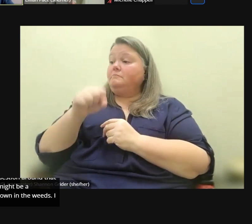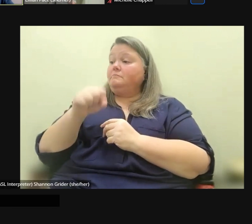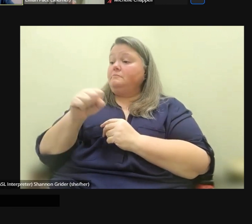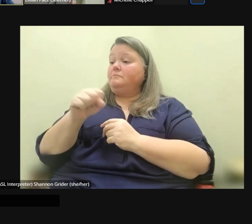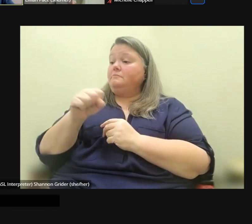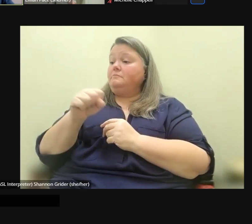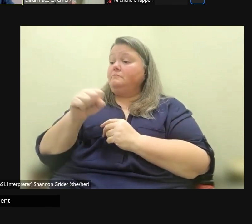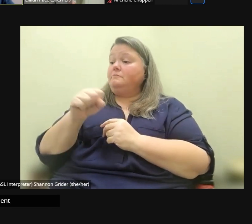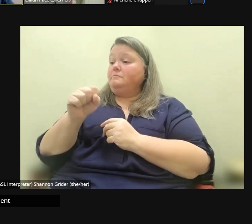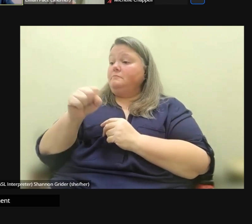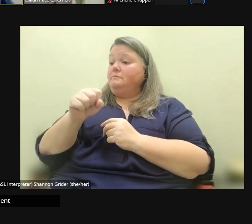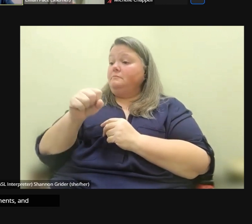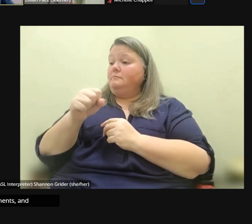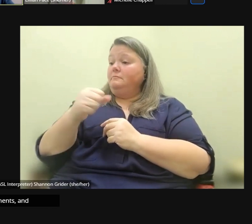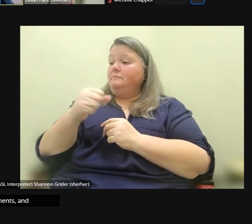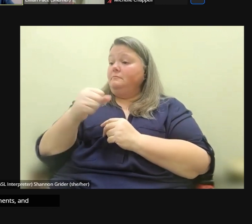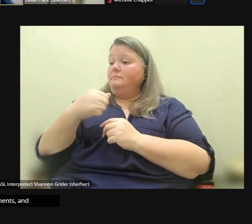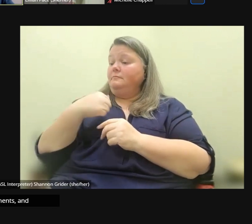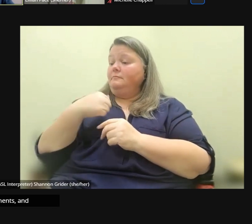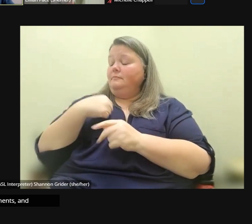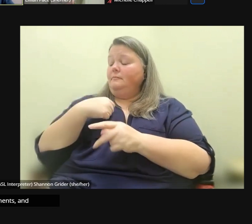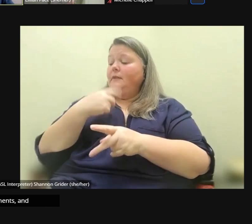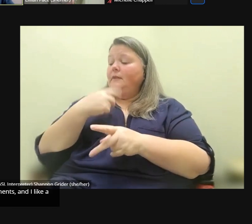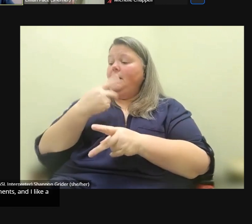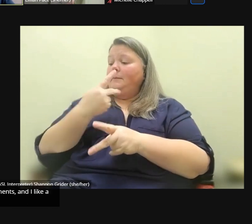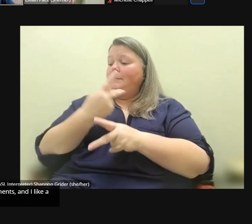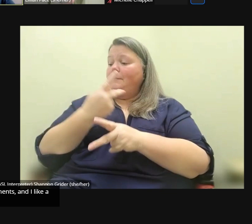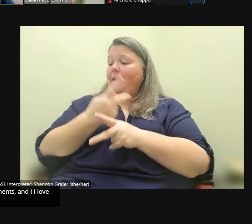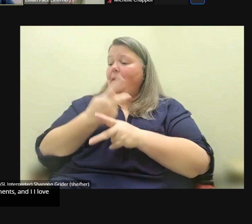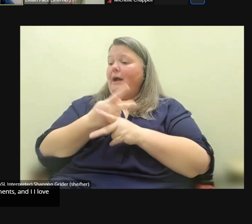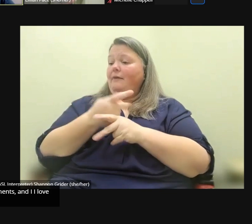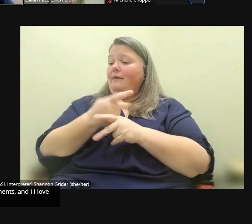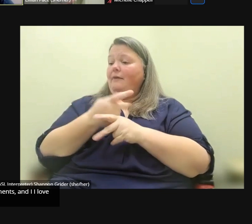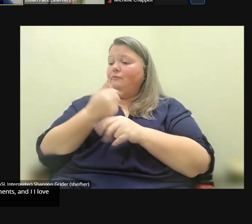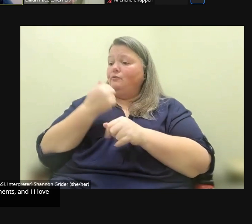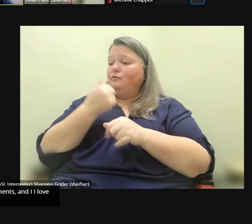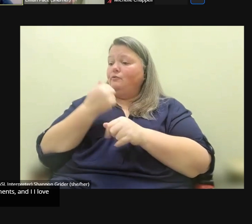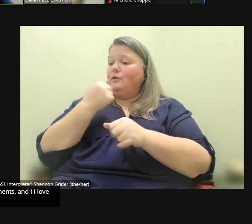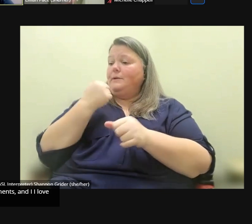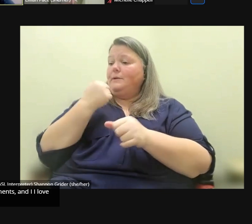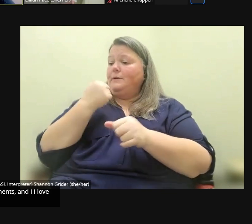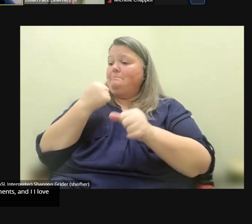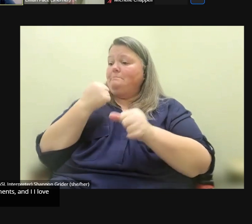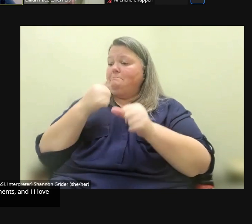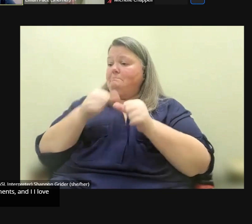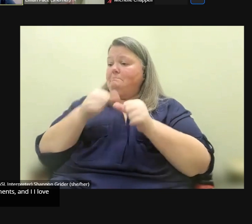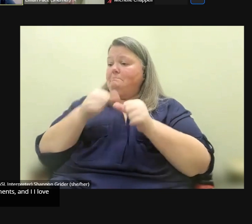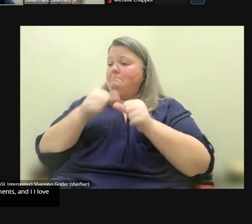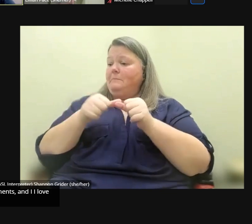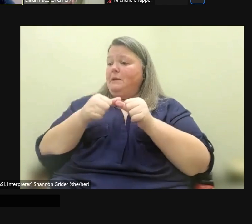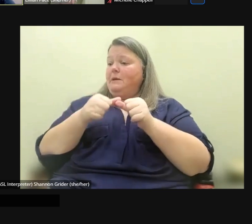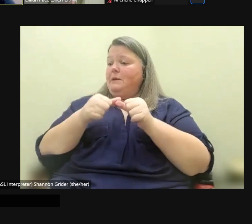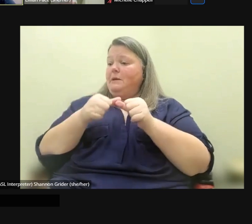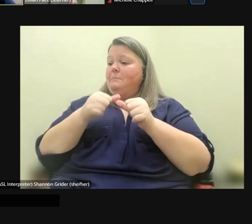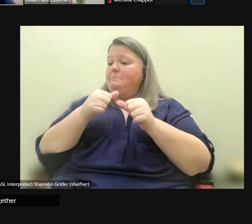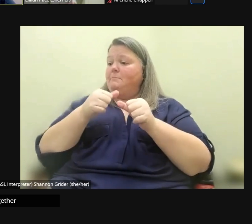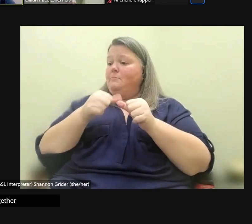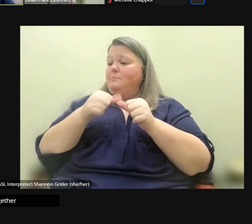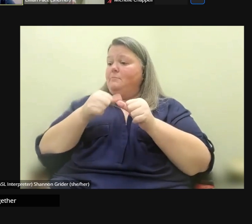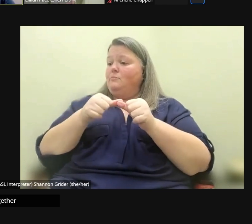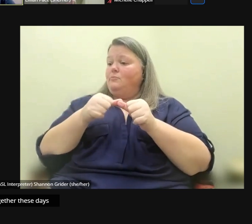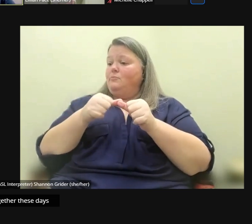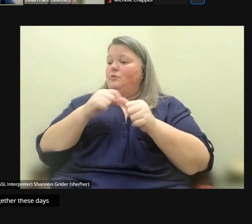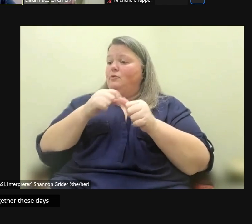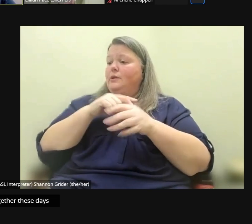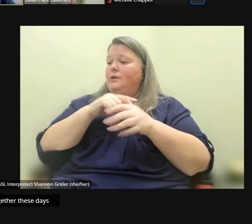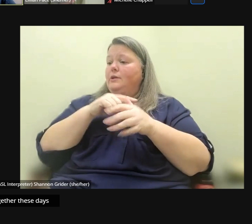and I love working with Brooke. We seem to be working a lot together these days, but